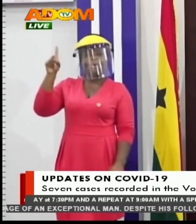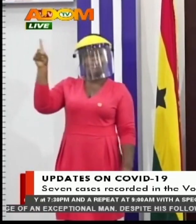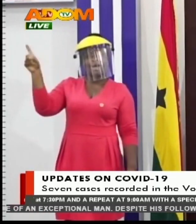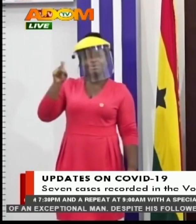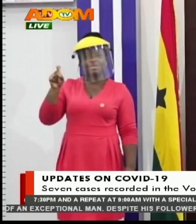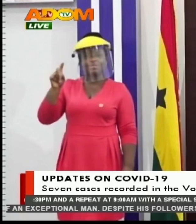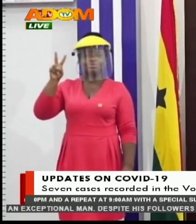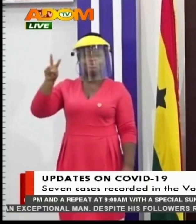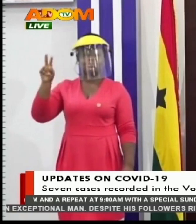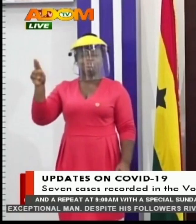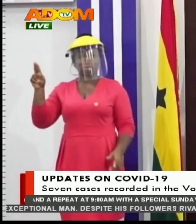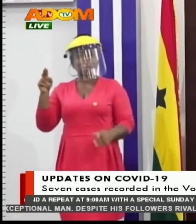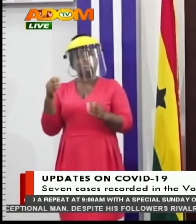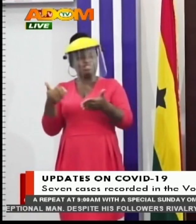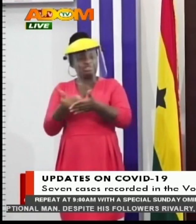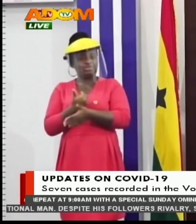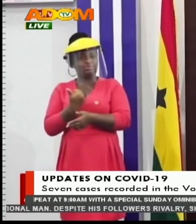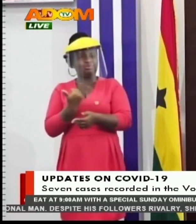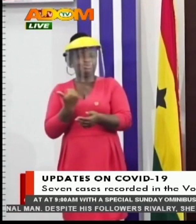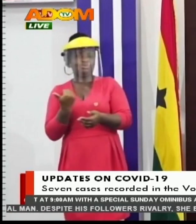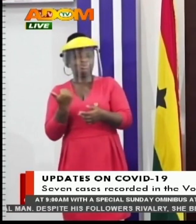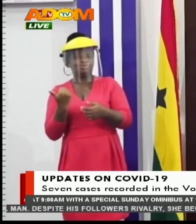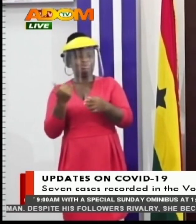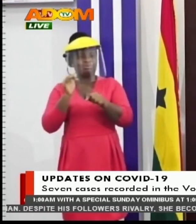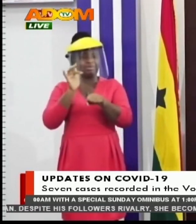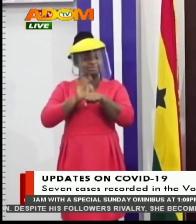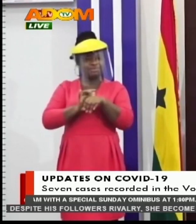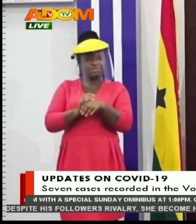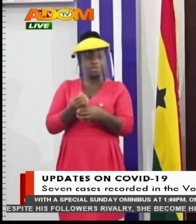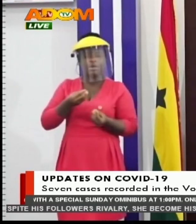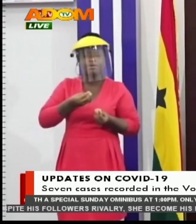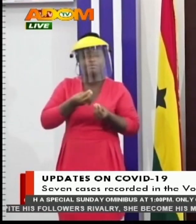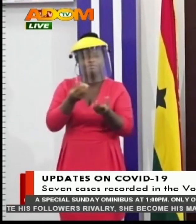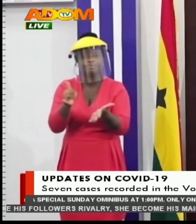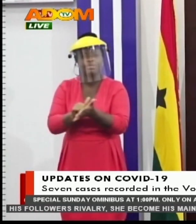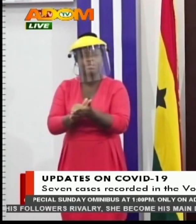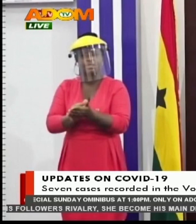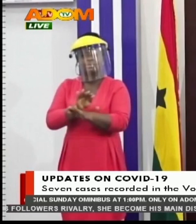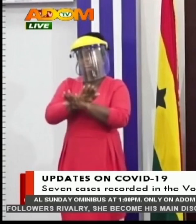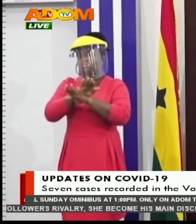5,918